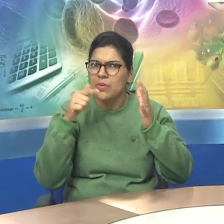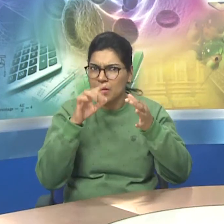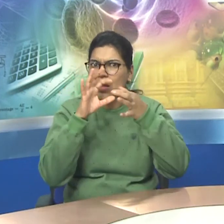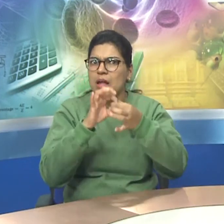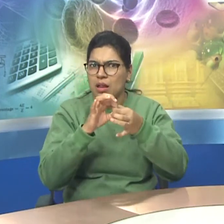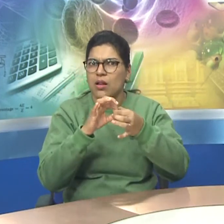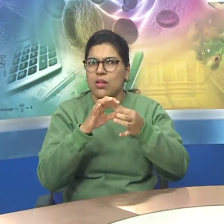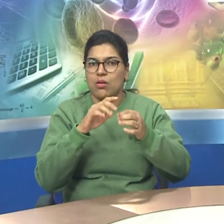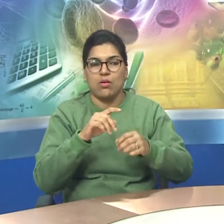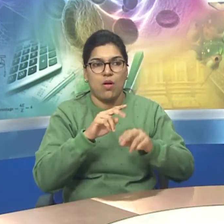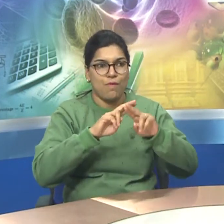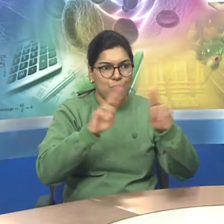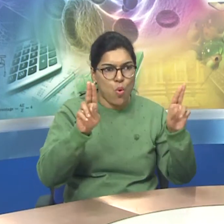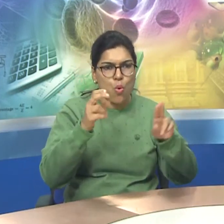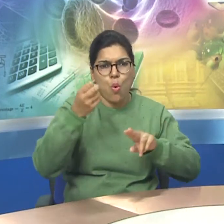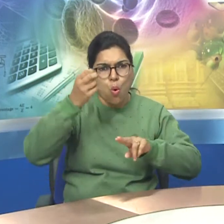is full of care.